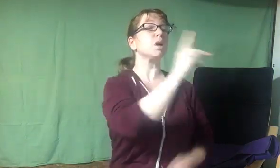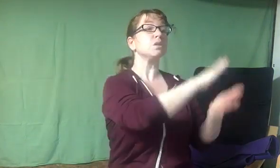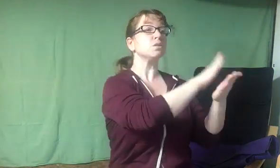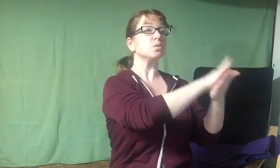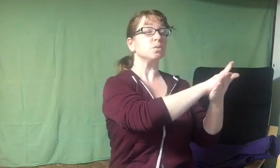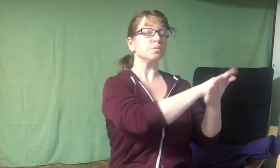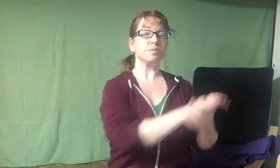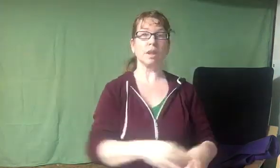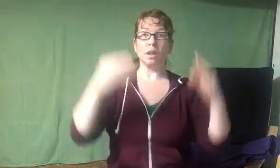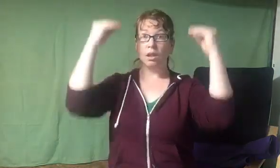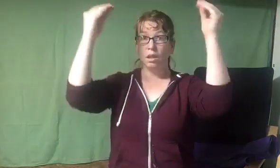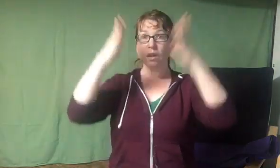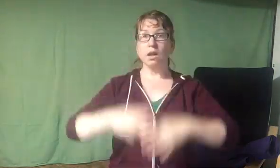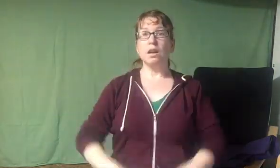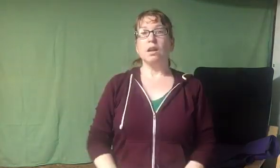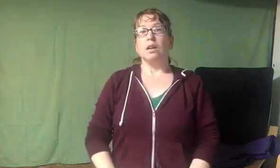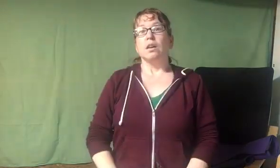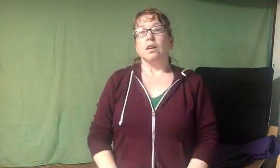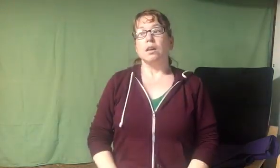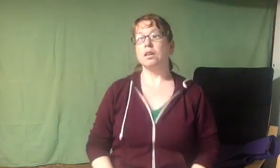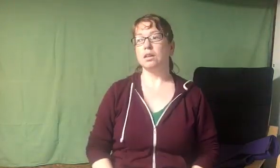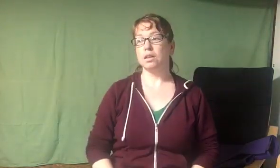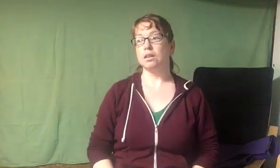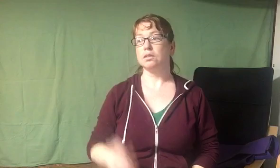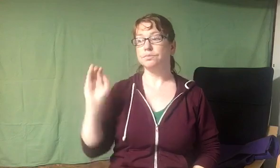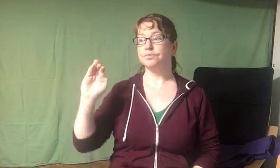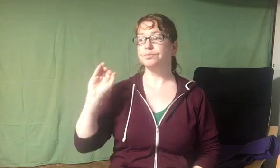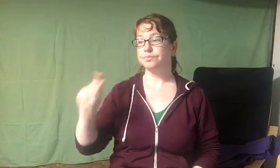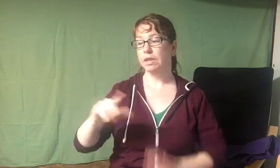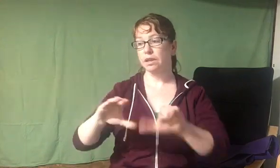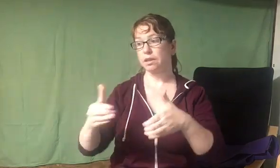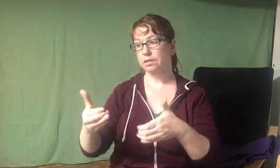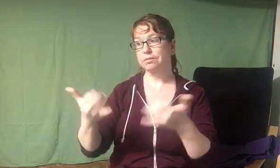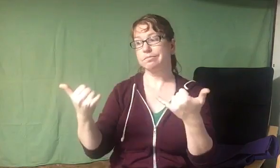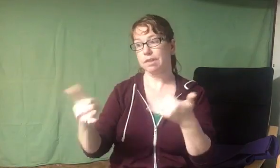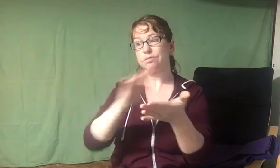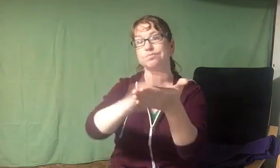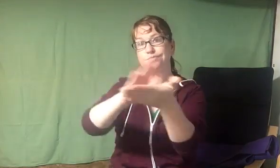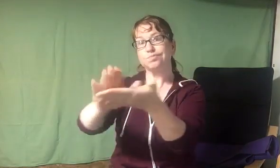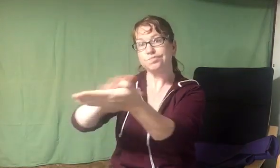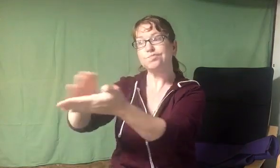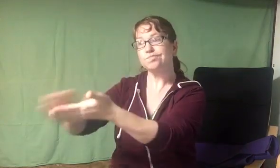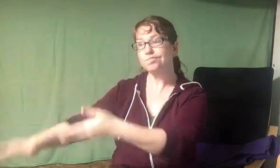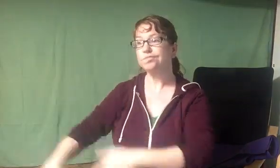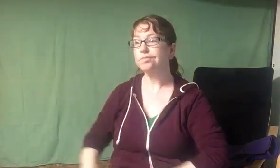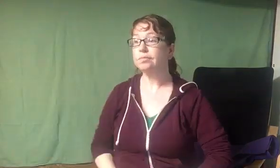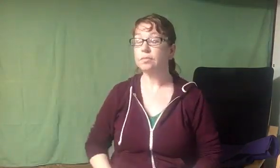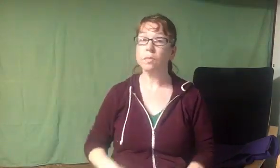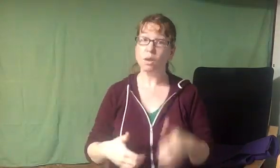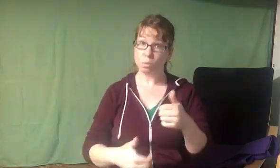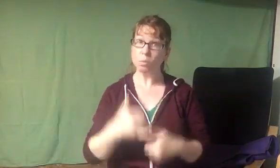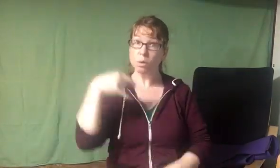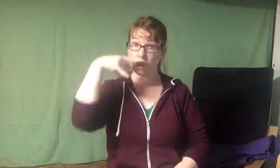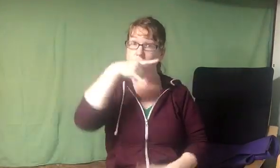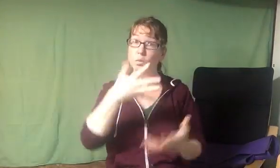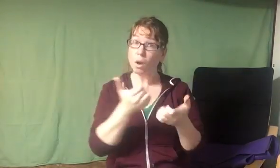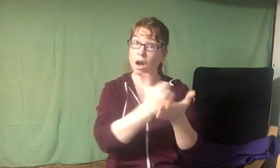right, class," he said. "Let's tidy up the course." Most of the children wanted to help, but the goblins just kept messing